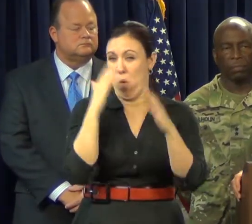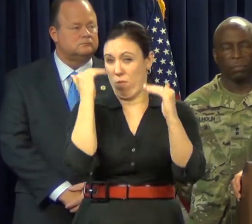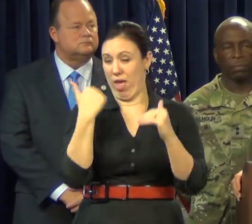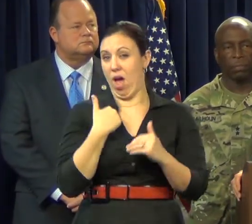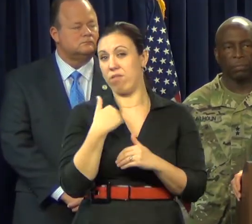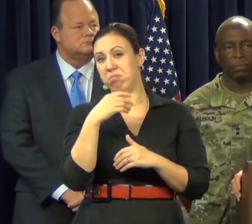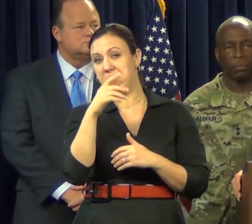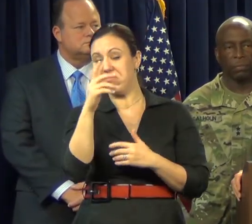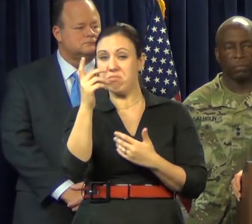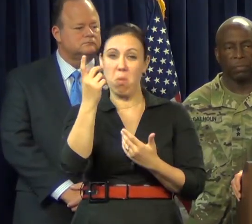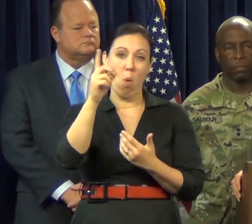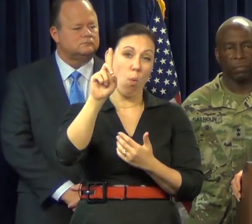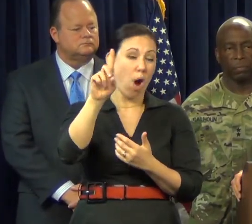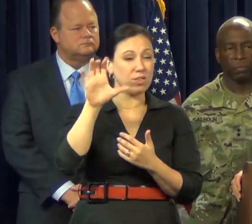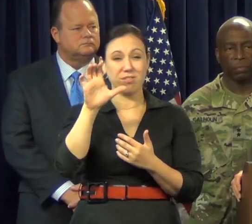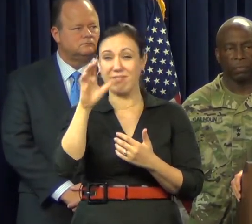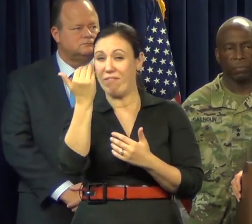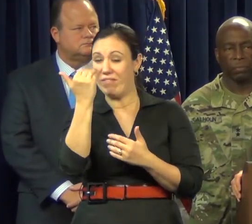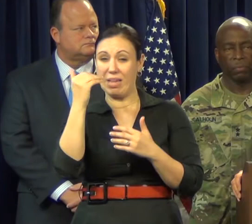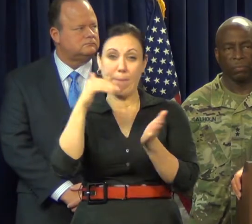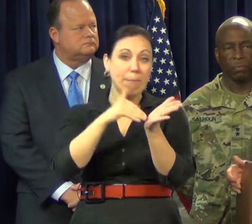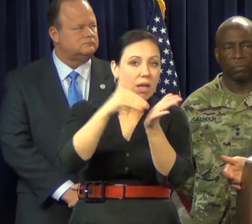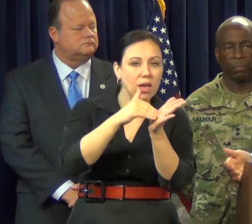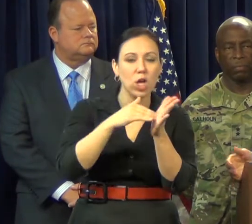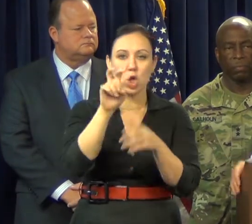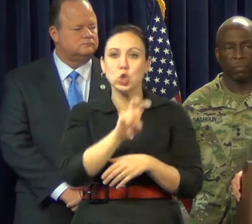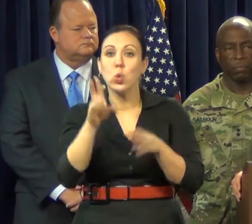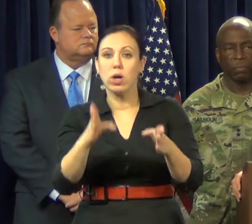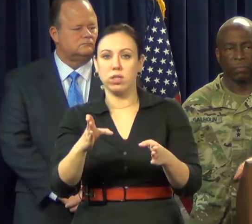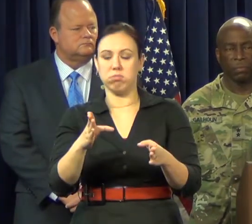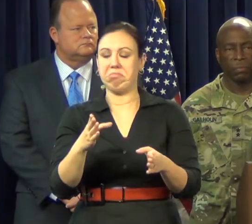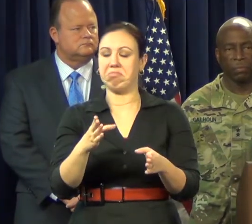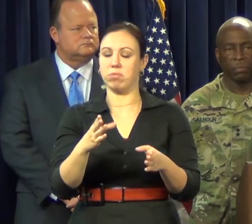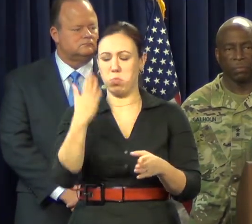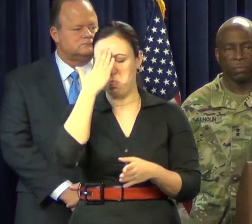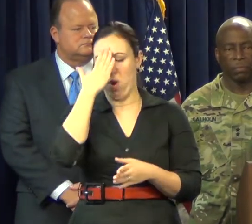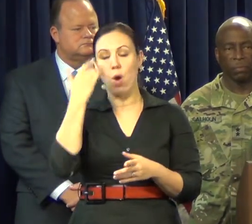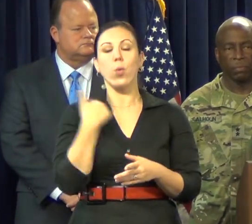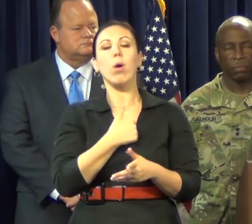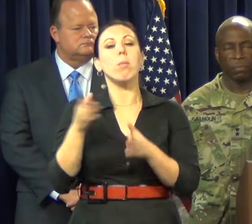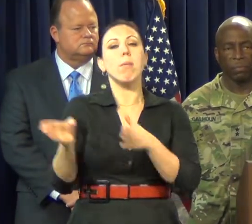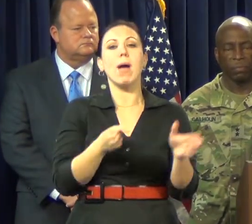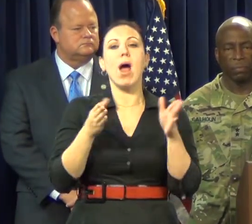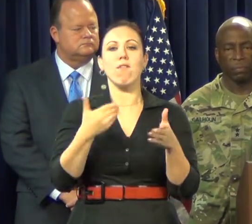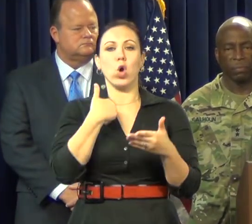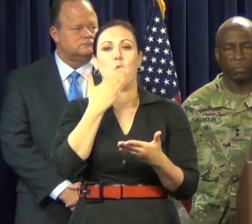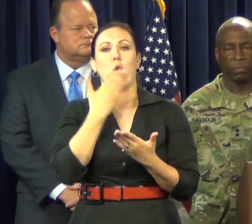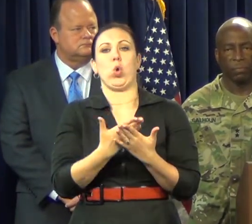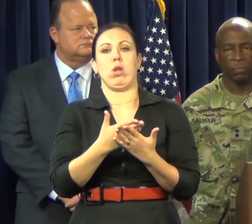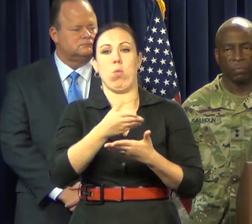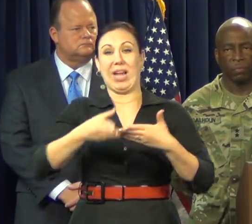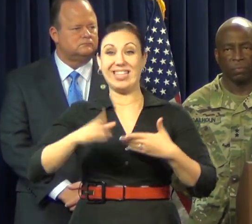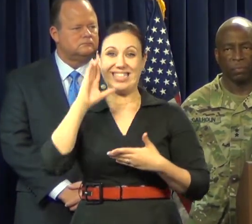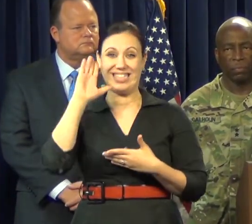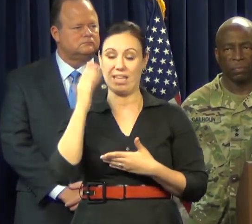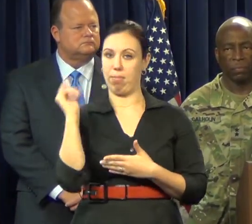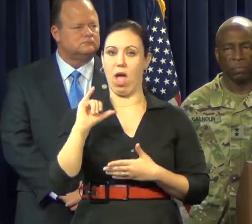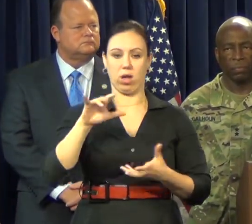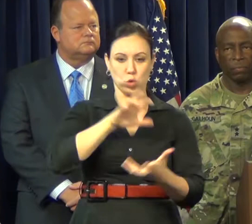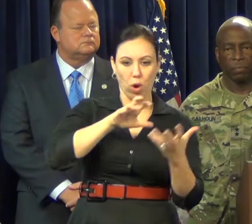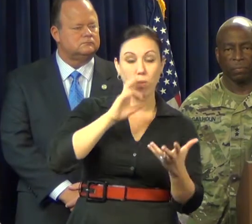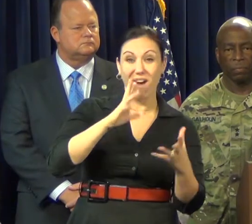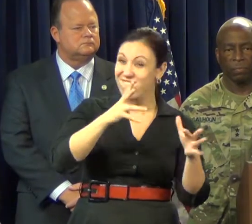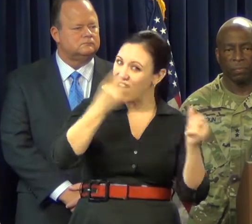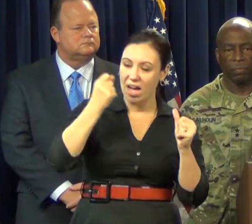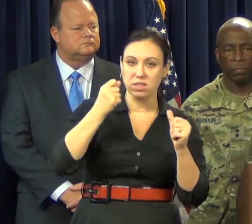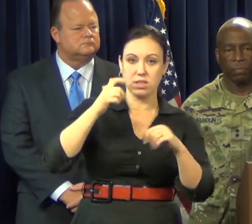million, 150 million tourists this year. We know we're going to be prepared. We're going to have a good weekend. It looks like this storm's going to go pretty fast once it hits land.